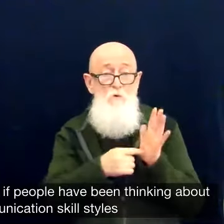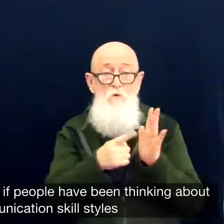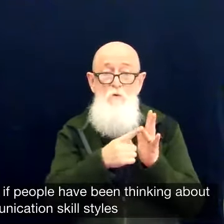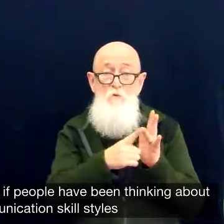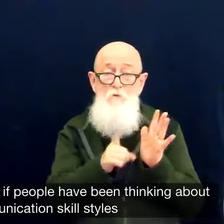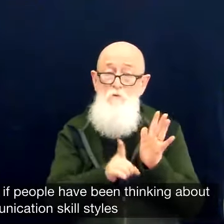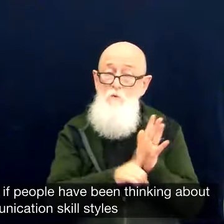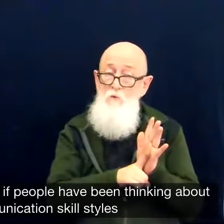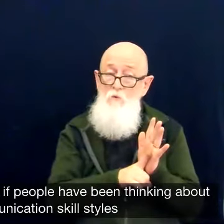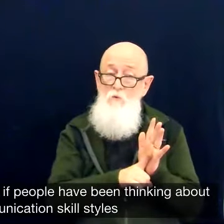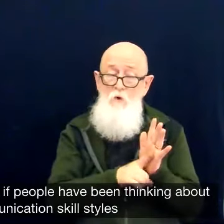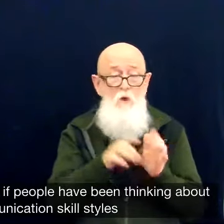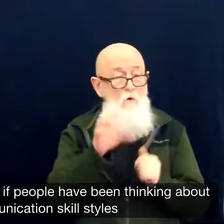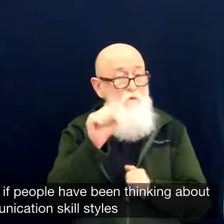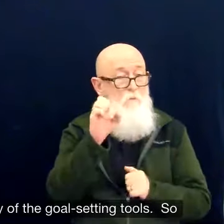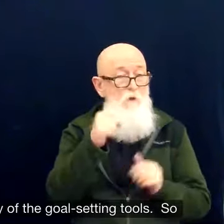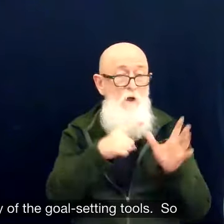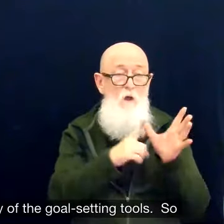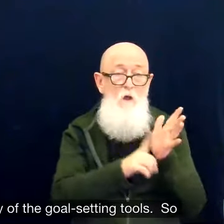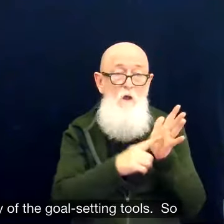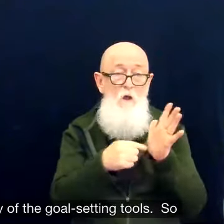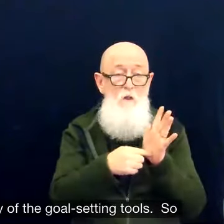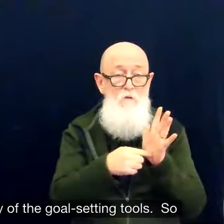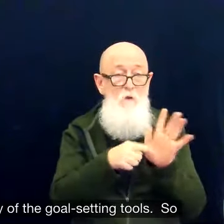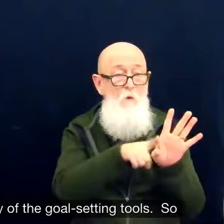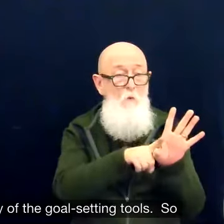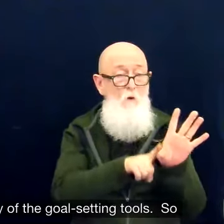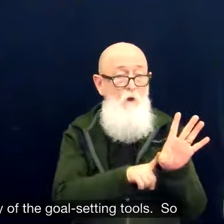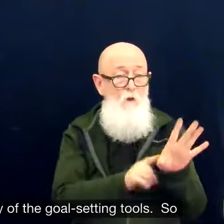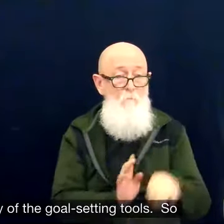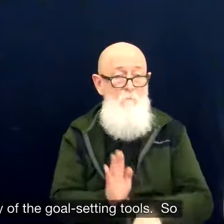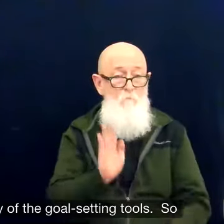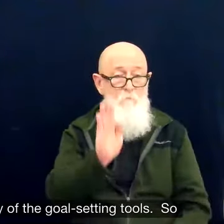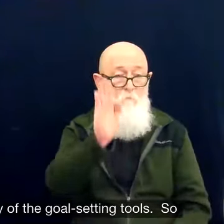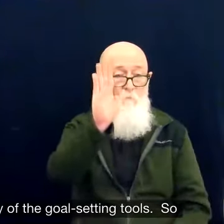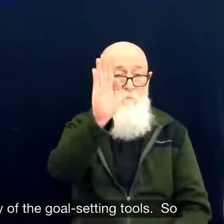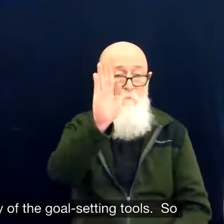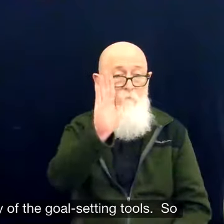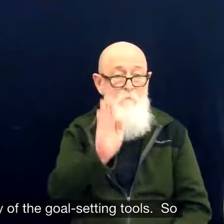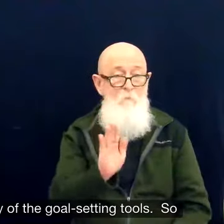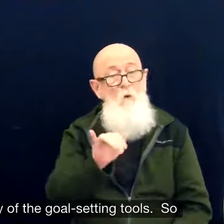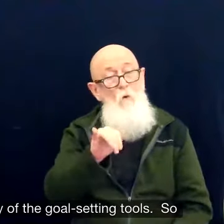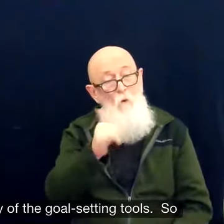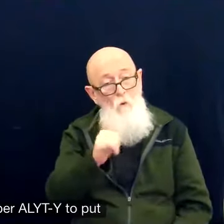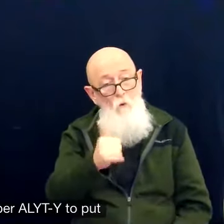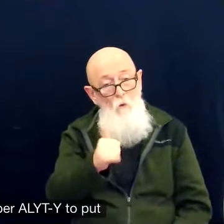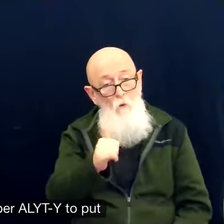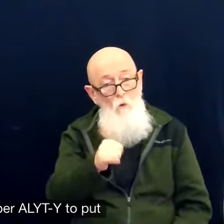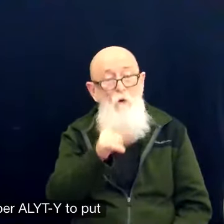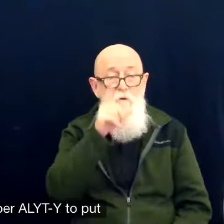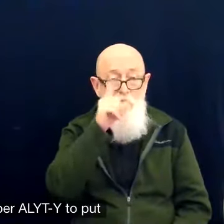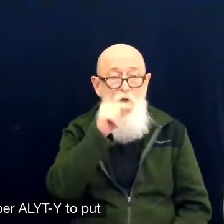So remember Alt-Y to put your hand up if you want to sign or ask your question, or you can type it in the